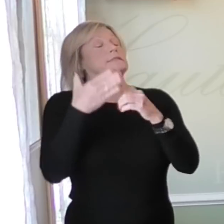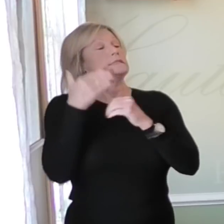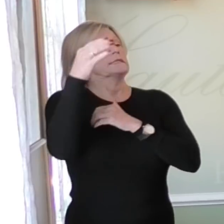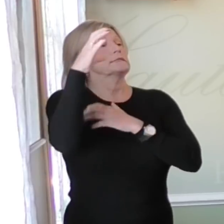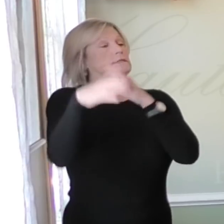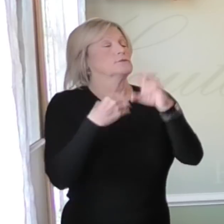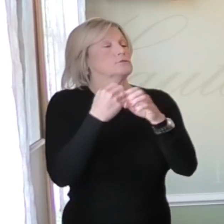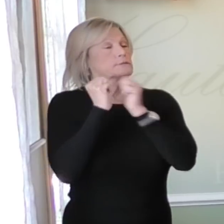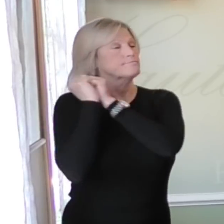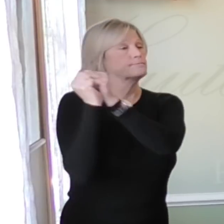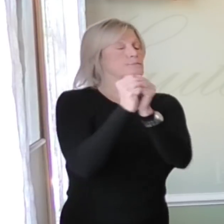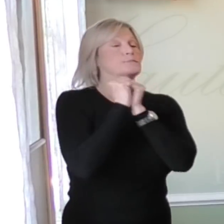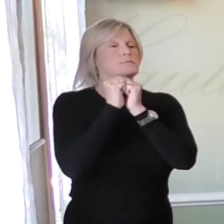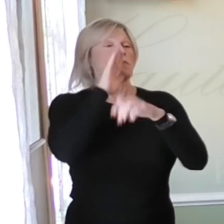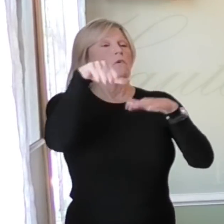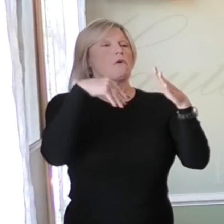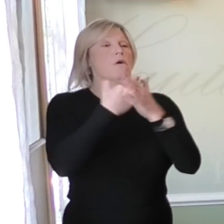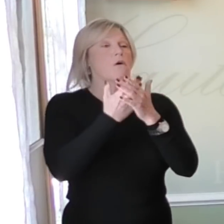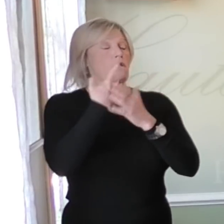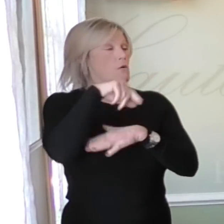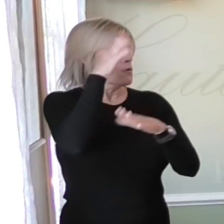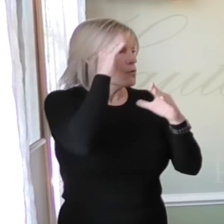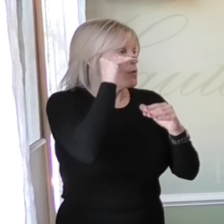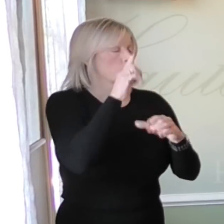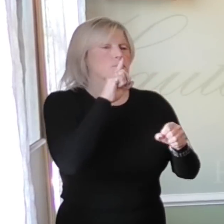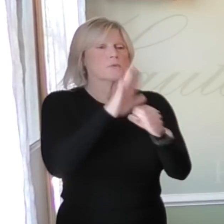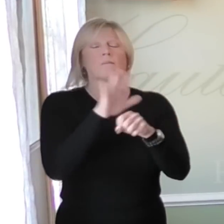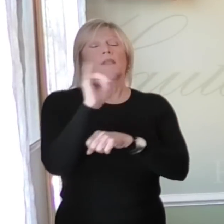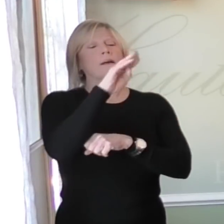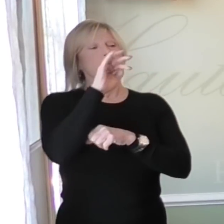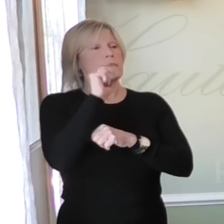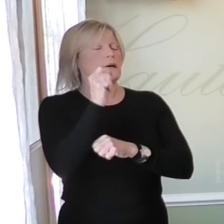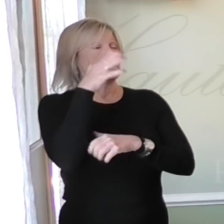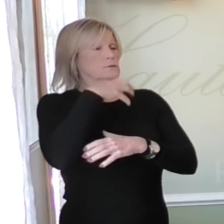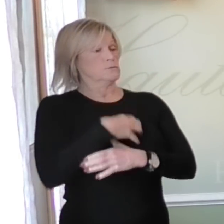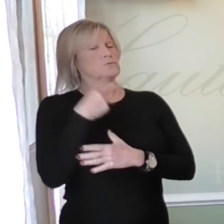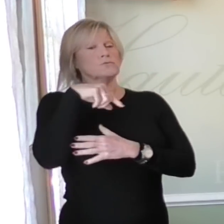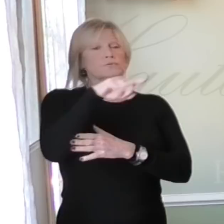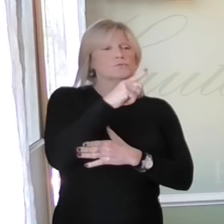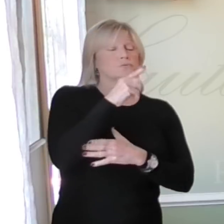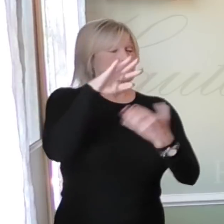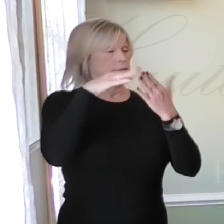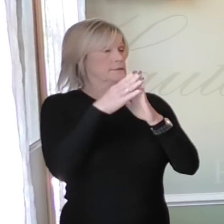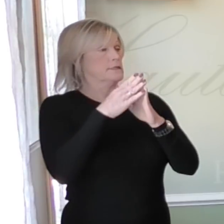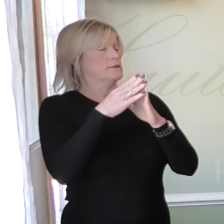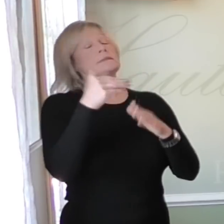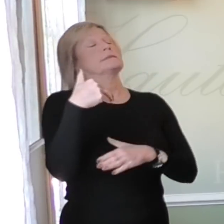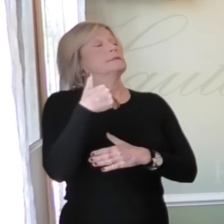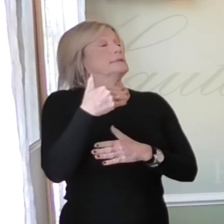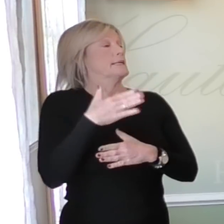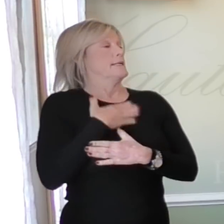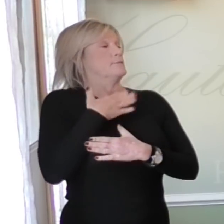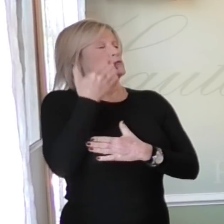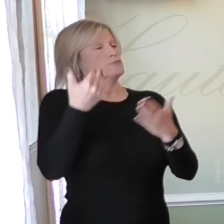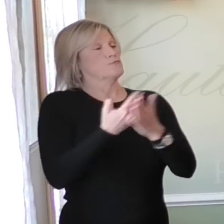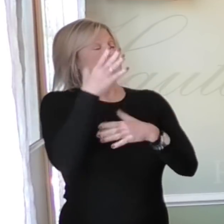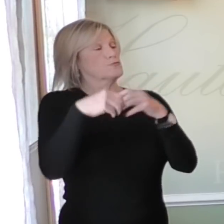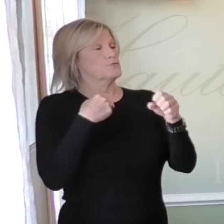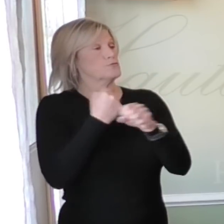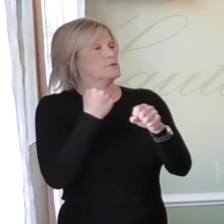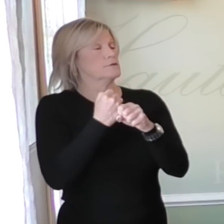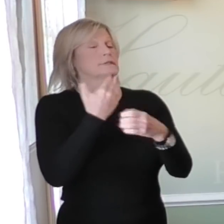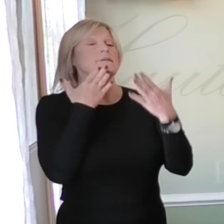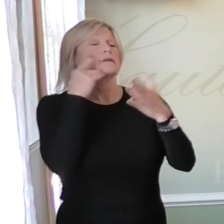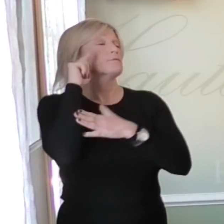together. All of us, hope and promise. Like Matt, I wish you and this town the happiest of New Year's, and I thank you, Dr. Ball, for your